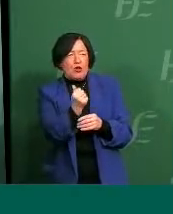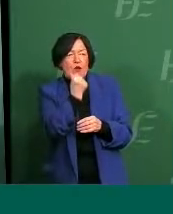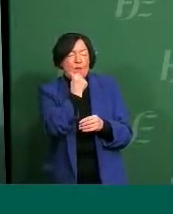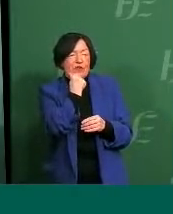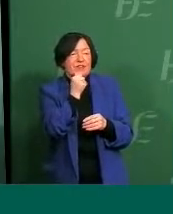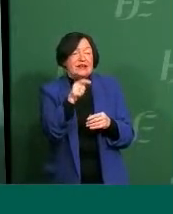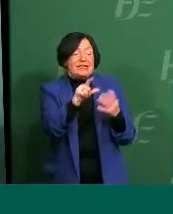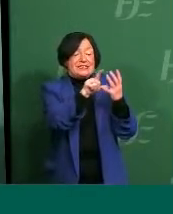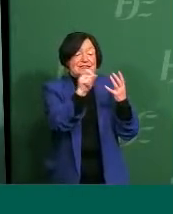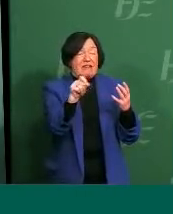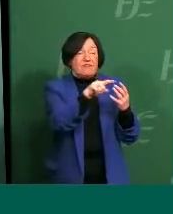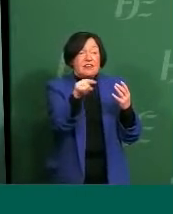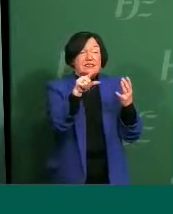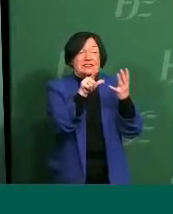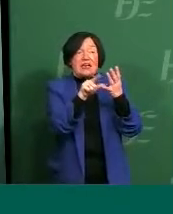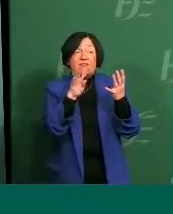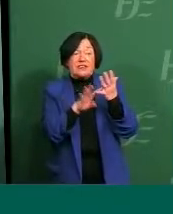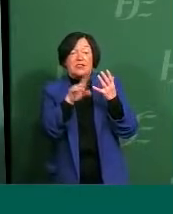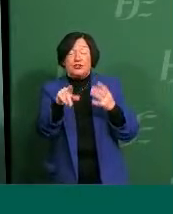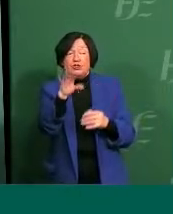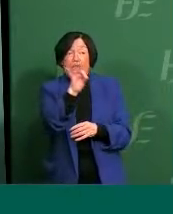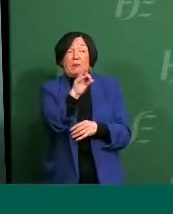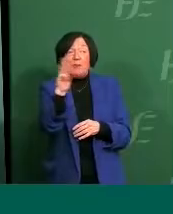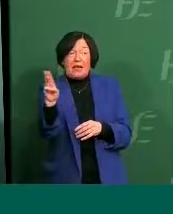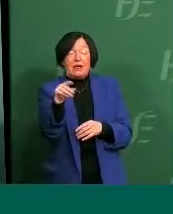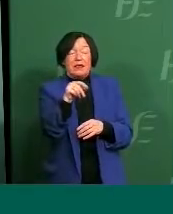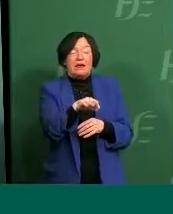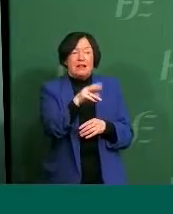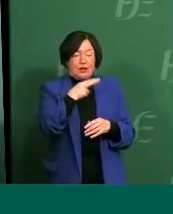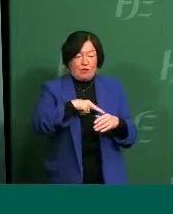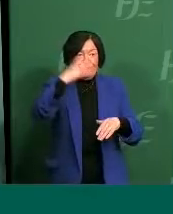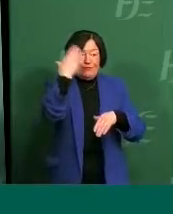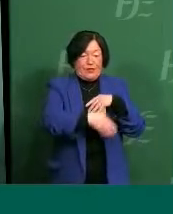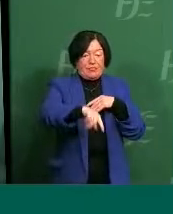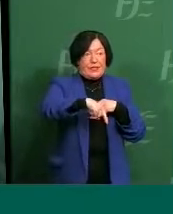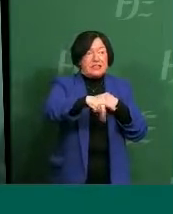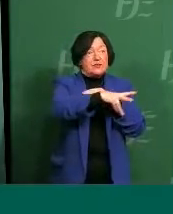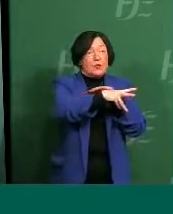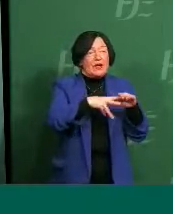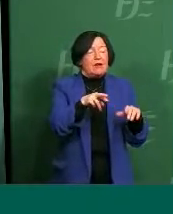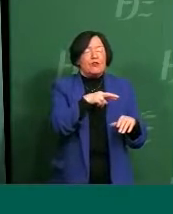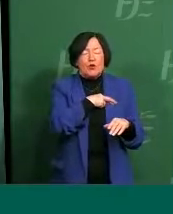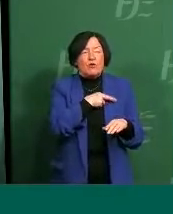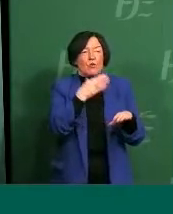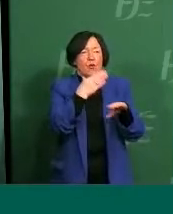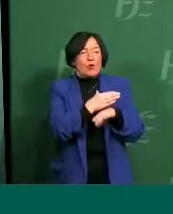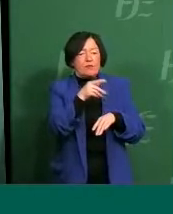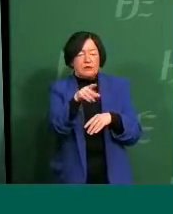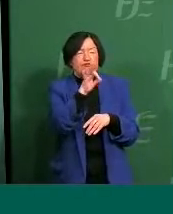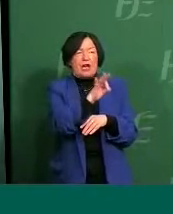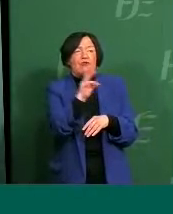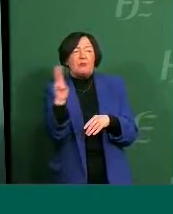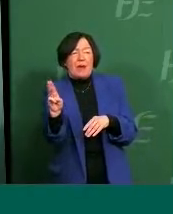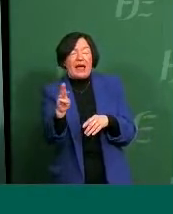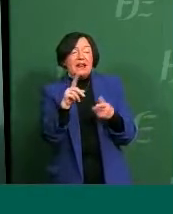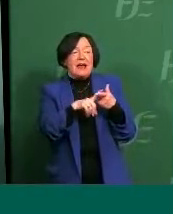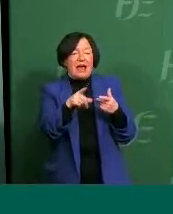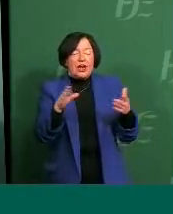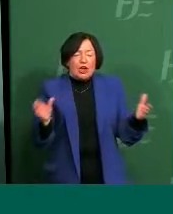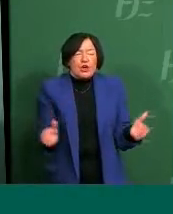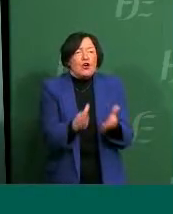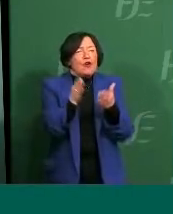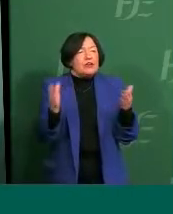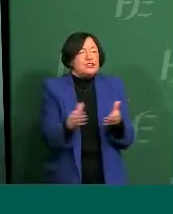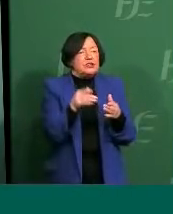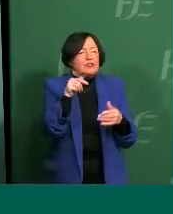to 79, again, been worked through GPs, substantially completing this week. Again, really good work through general practice. And again, encouraging maybe